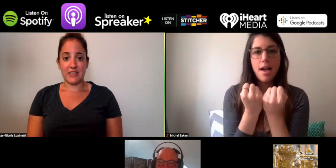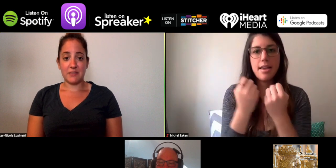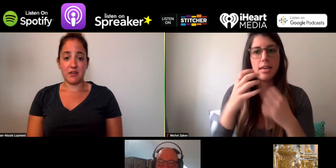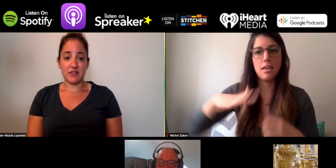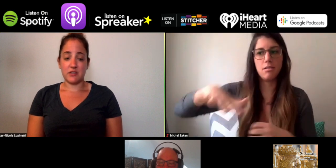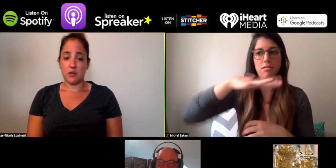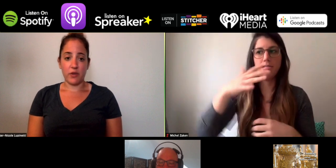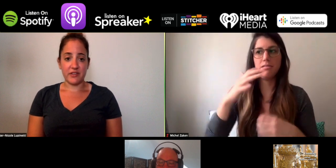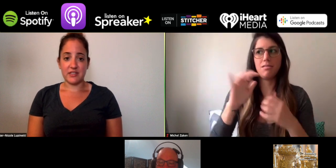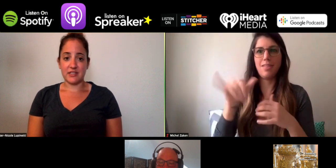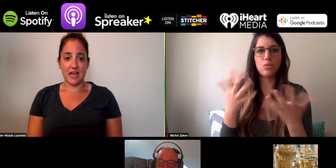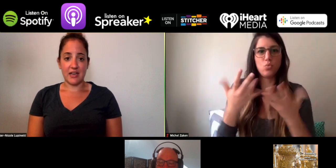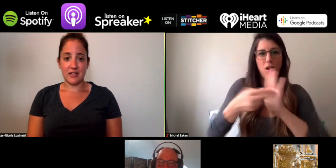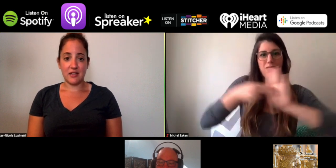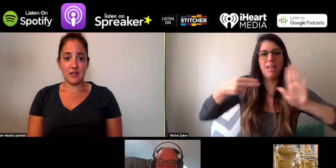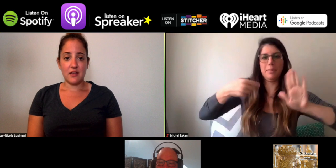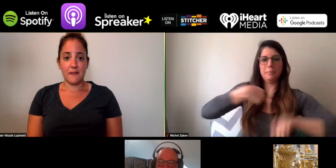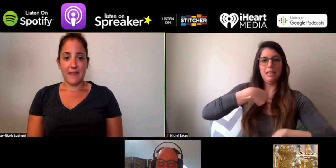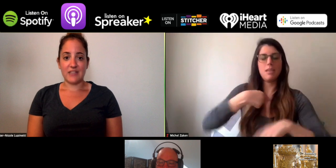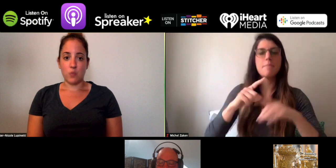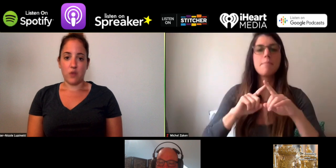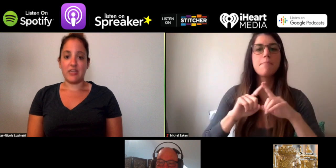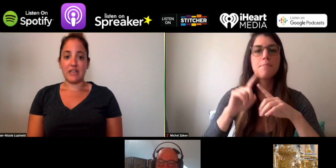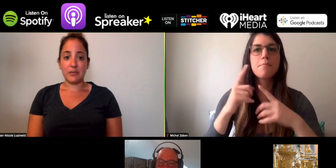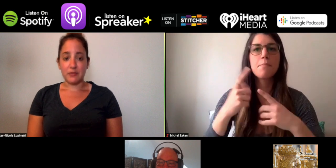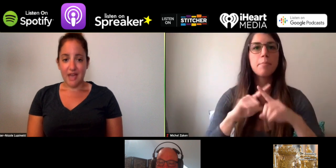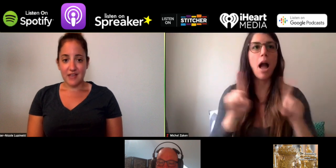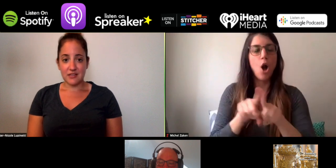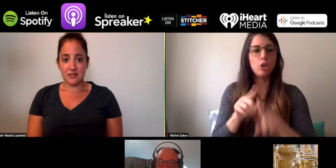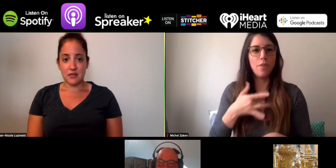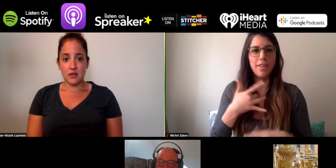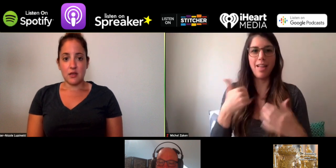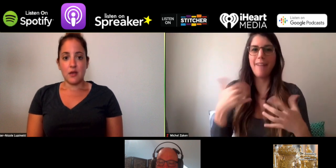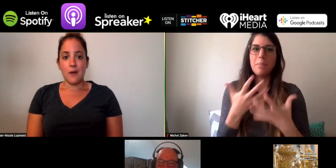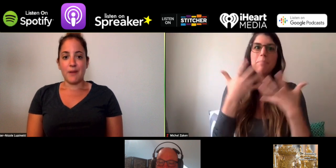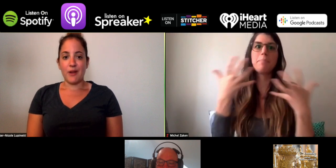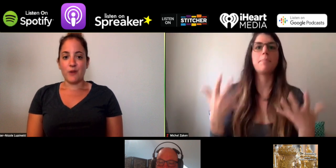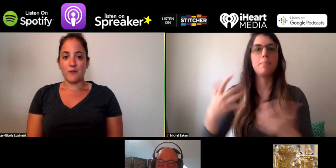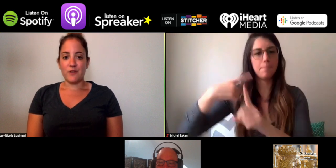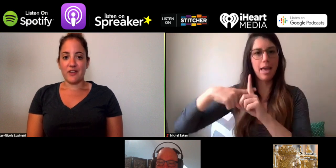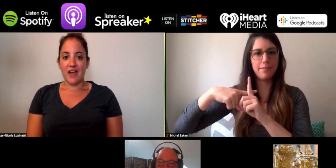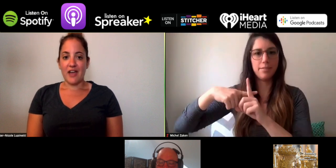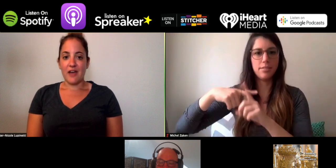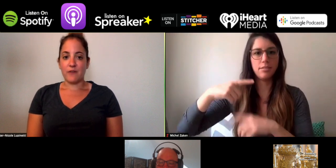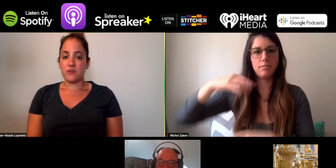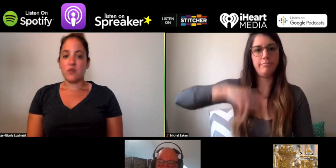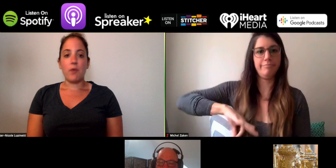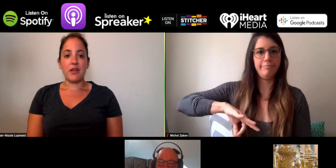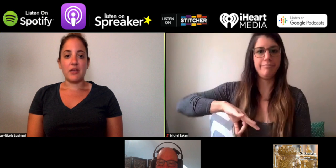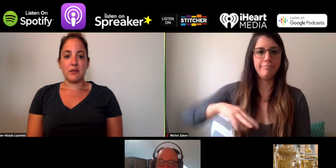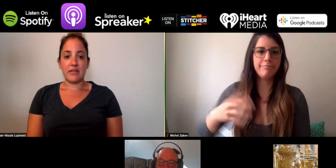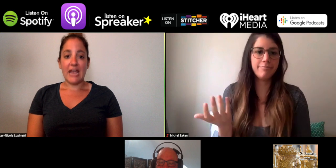And that's because, you know, within society, that's what they labeled me as. But I also feel like I have